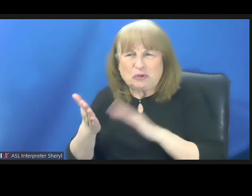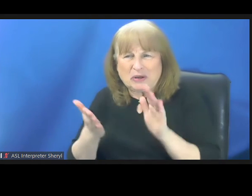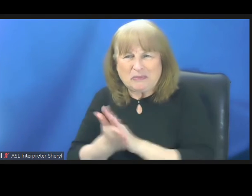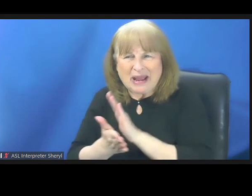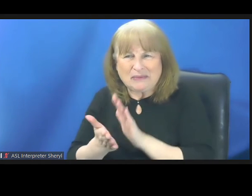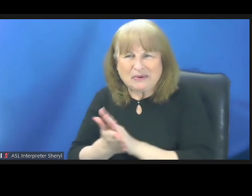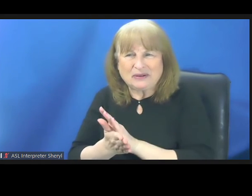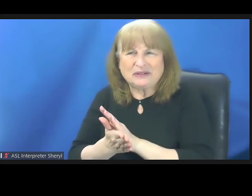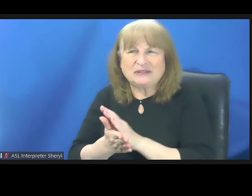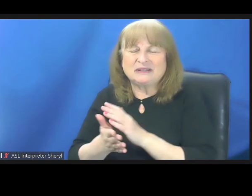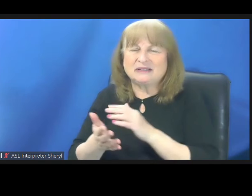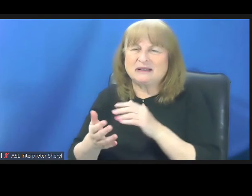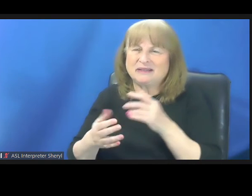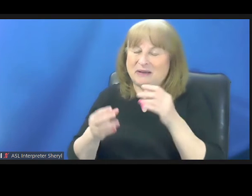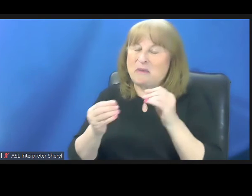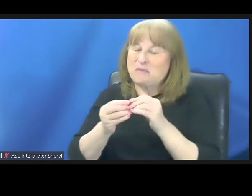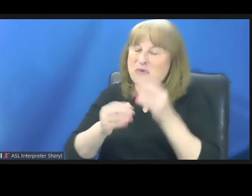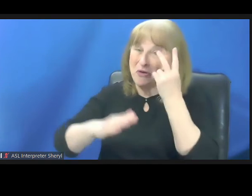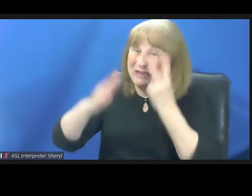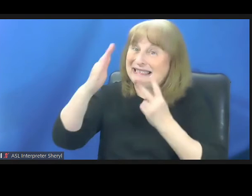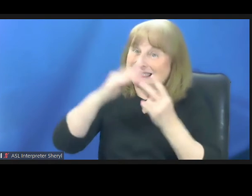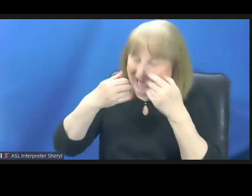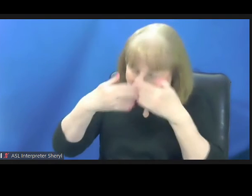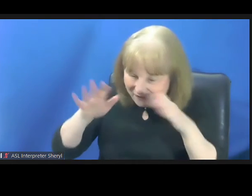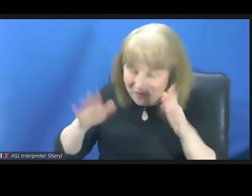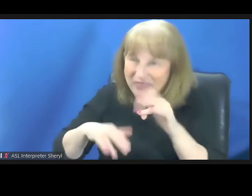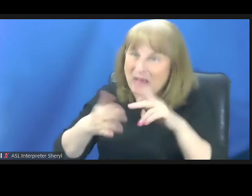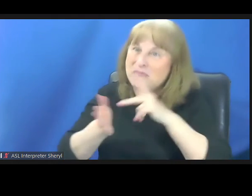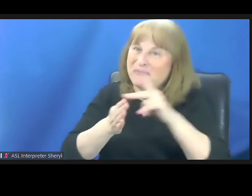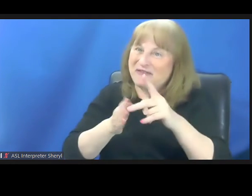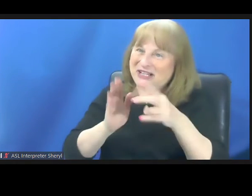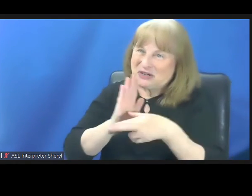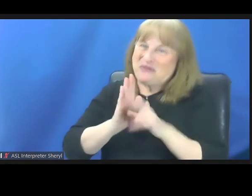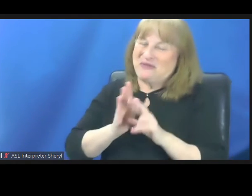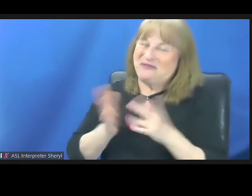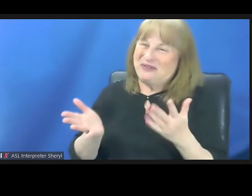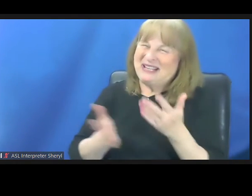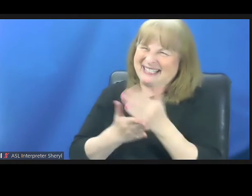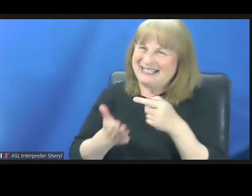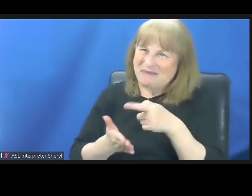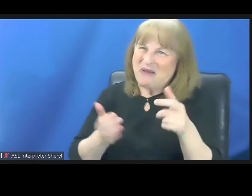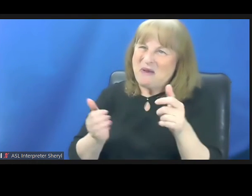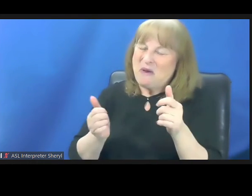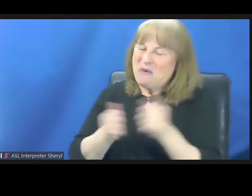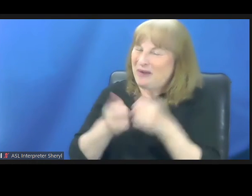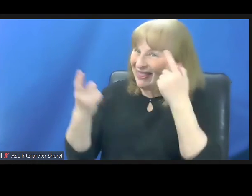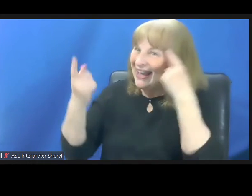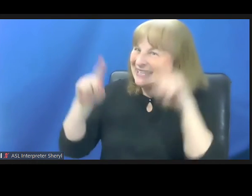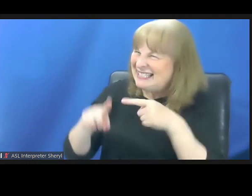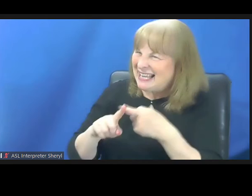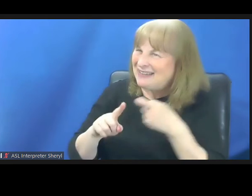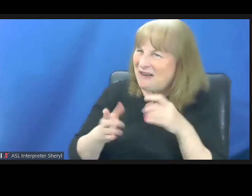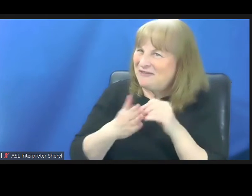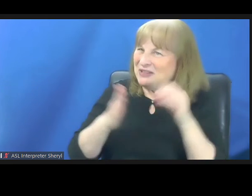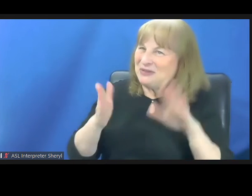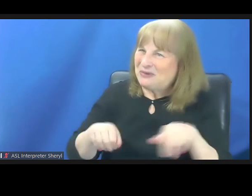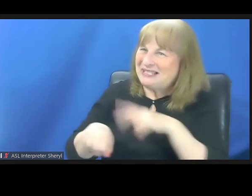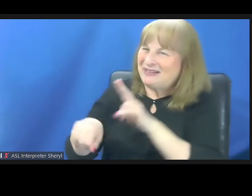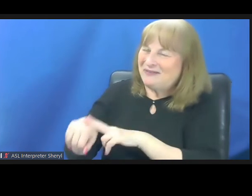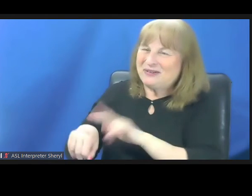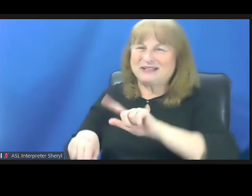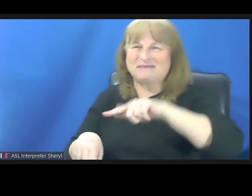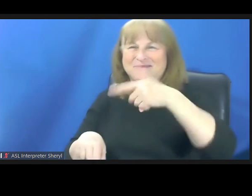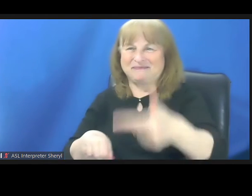often more insightful than professional reviews, kept some of them with the consent of the student, of course. What's your feedback on the